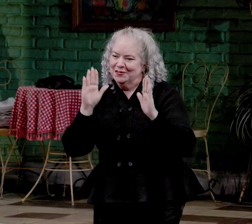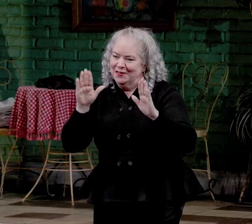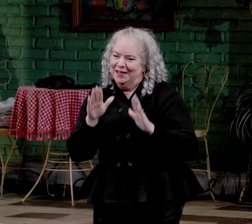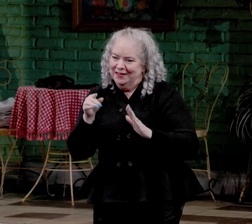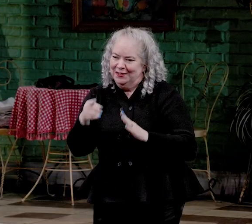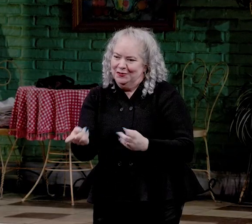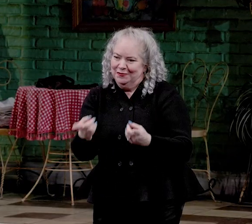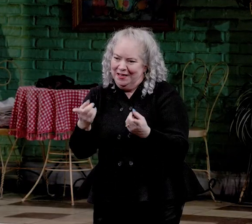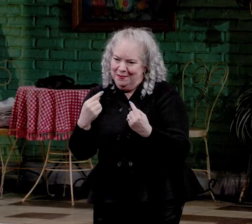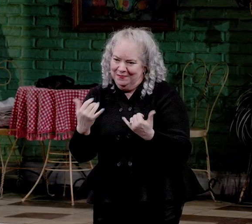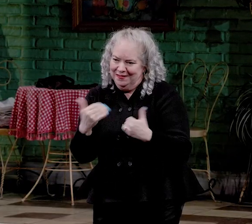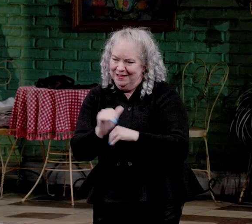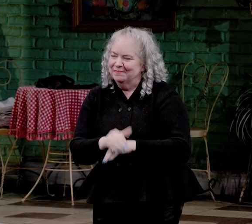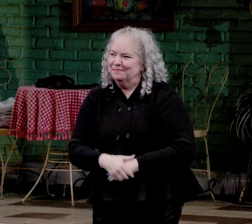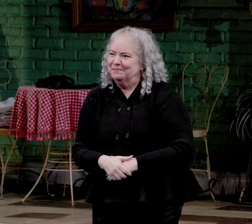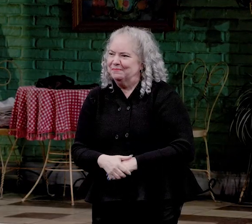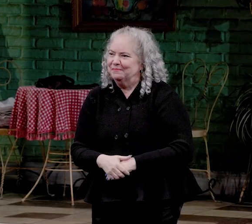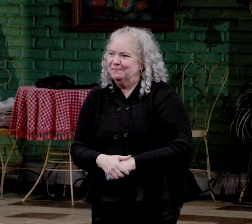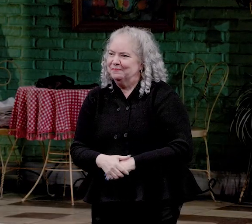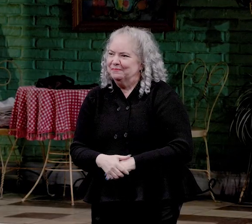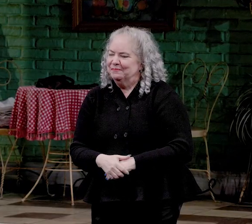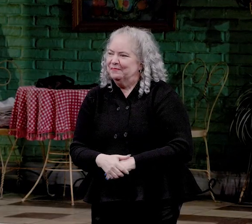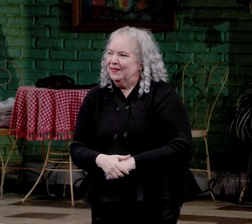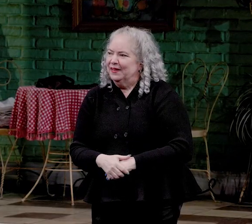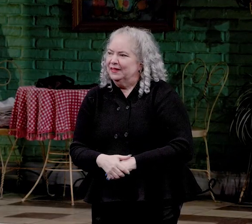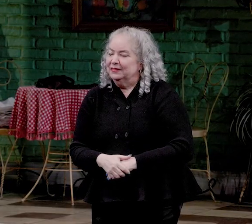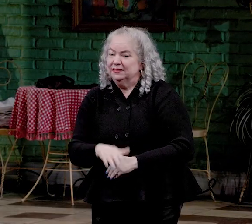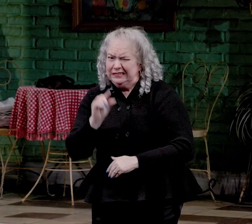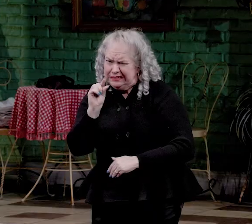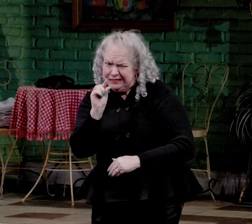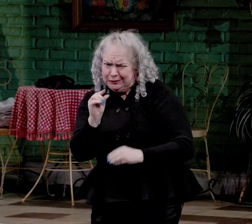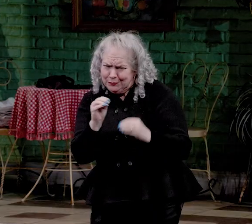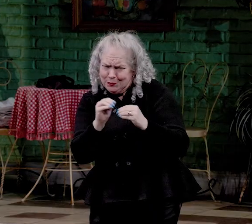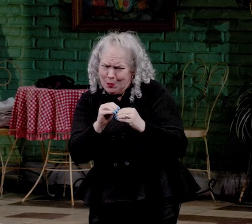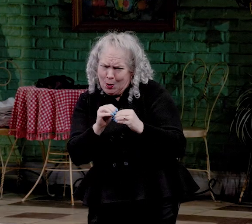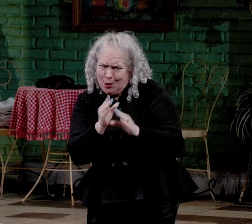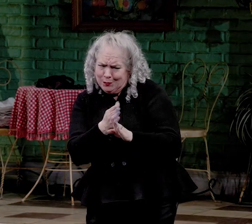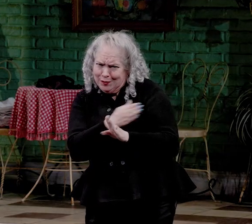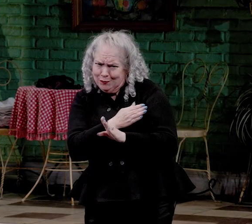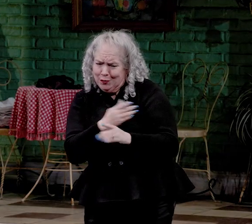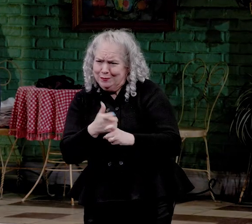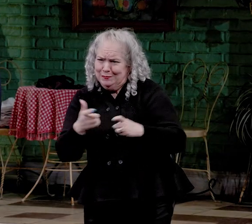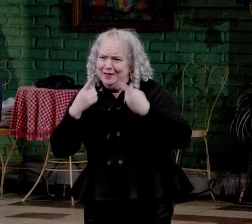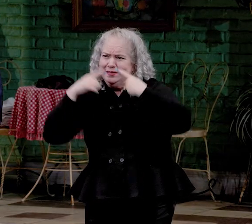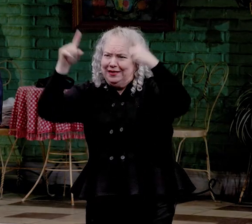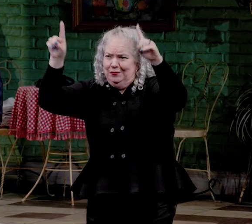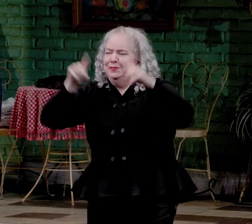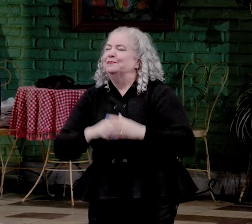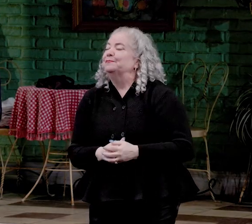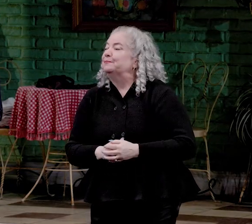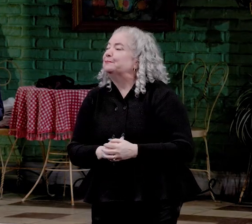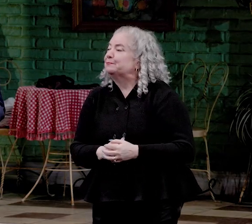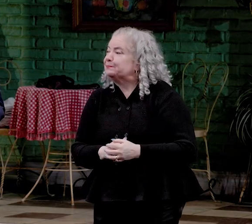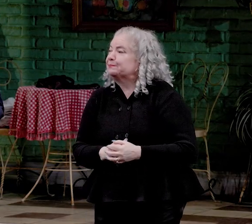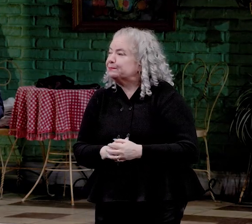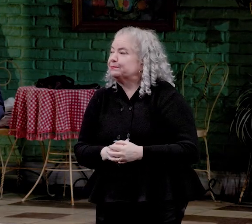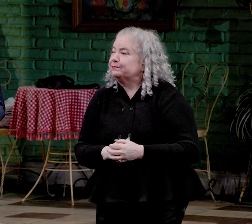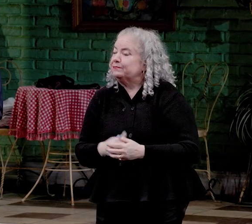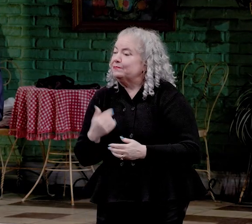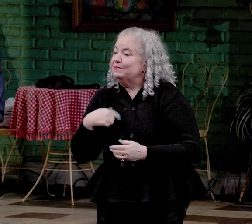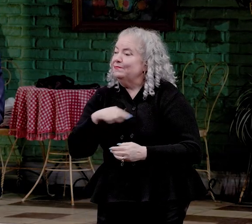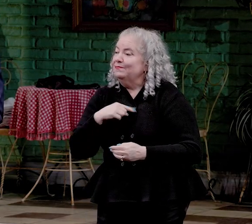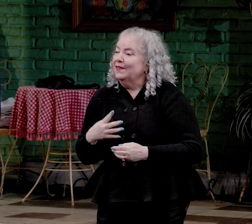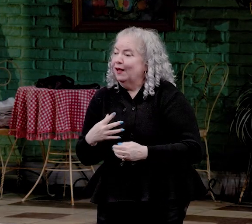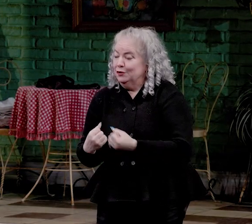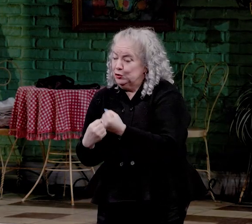here. Thank you. All right, so just a little bit more before we get to the big announcement. In addition to the support that